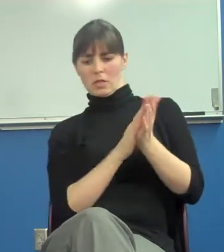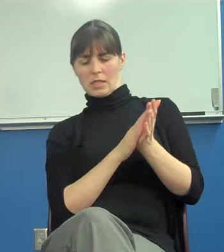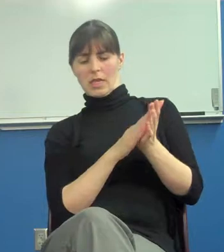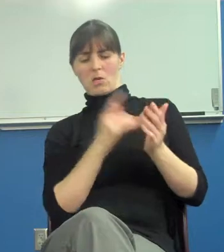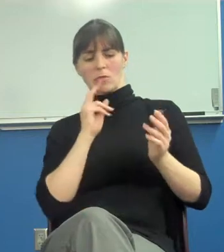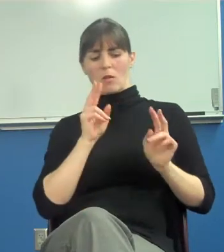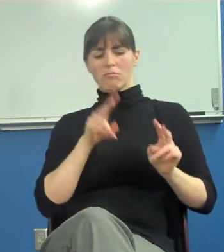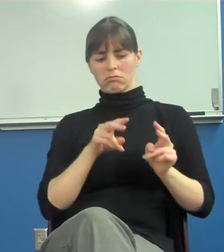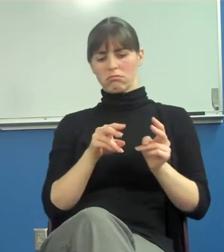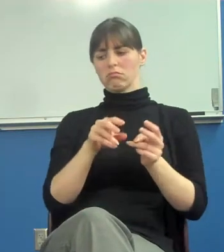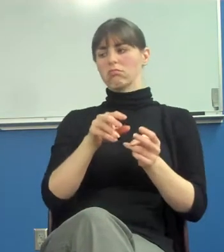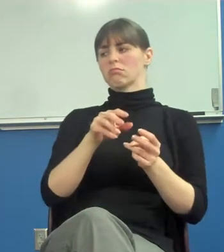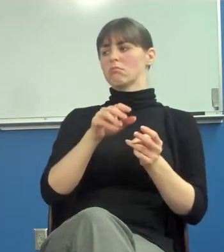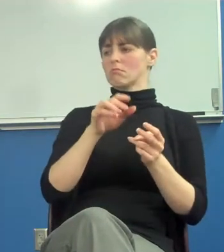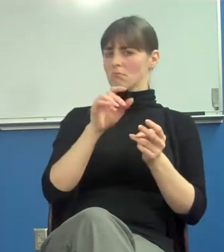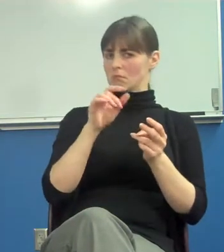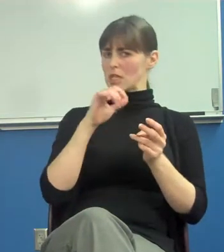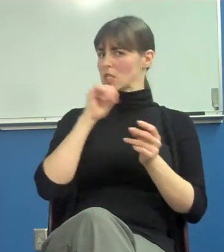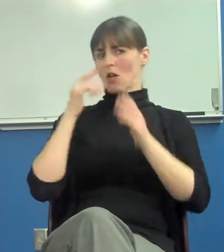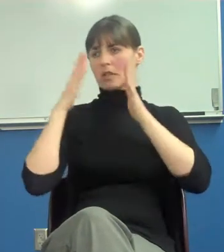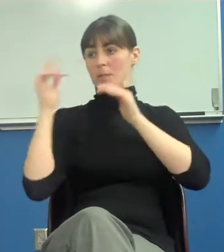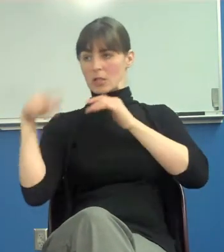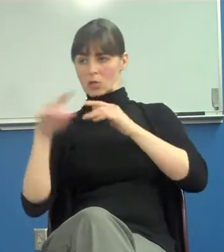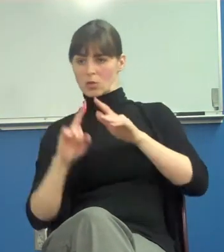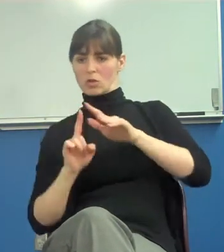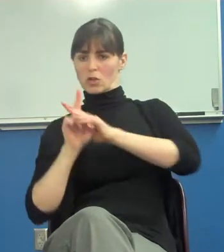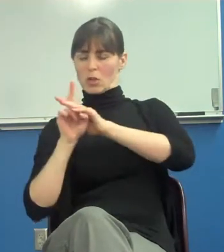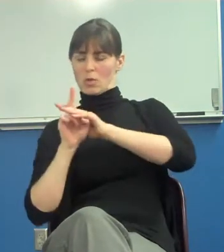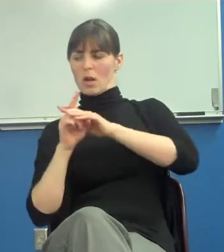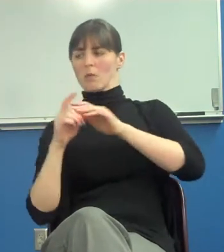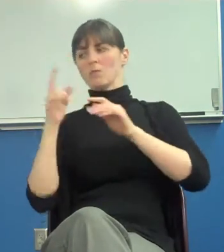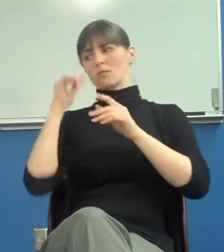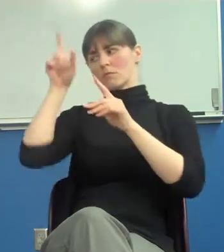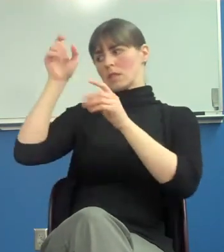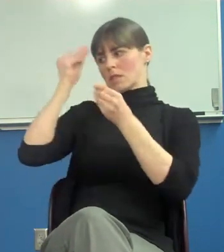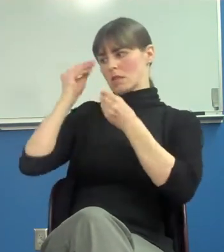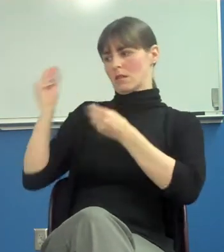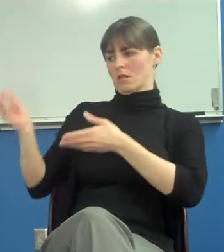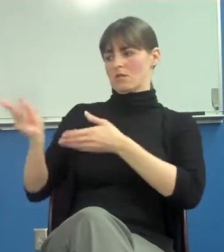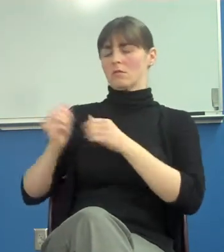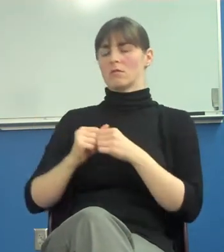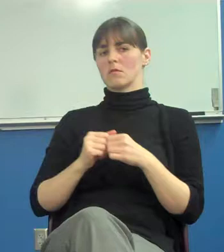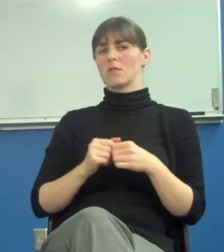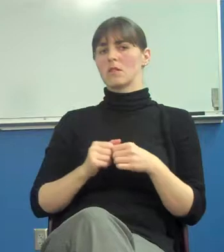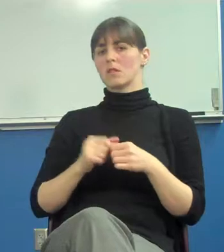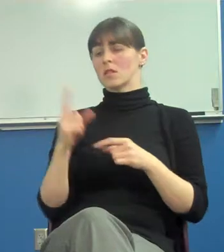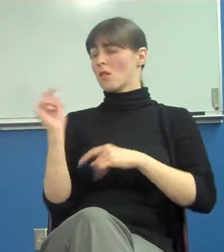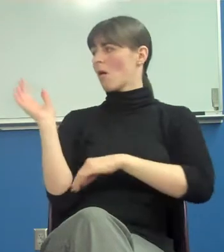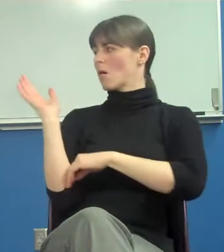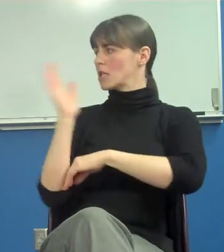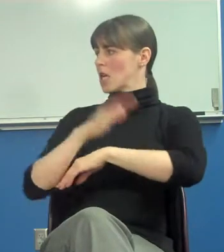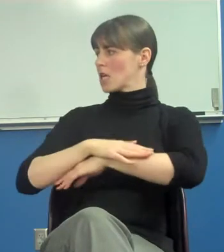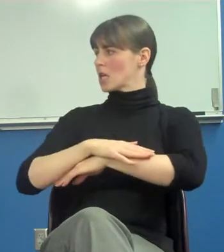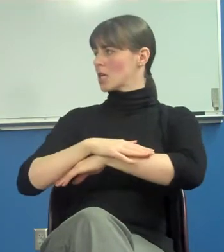come, let me know so that we're not expecting you and you just don't show up. please. Is it like an all-day thing?